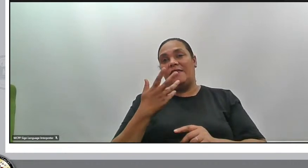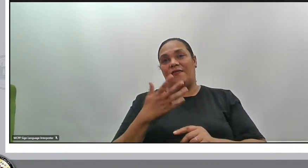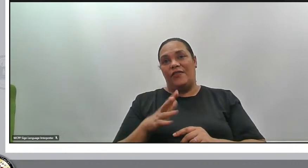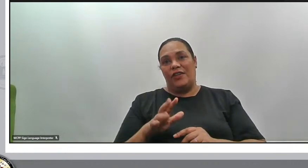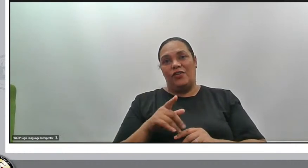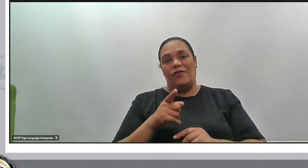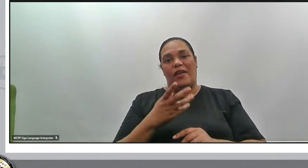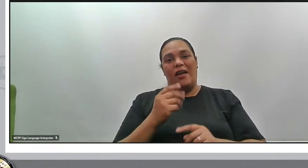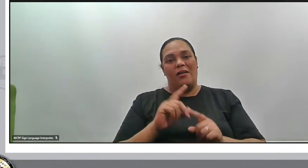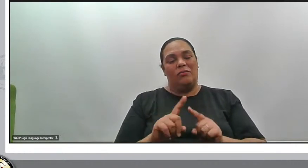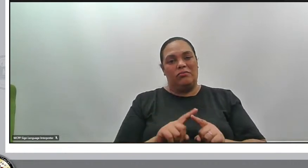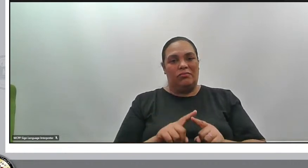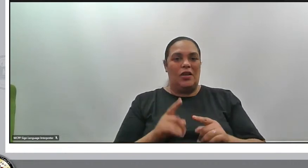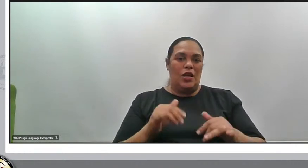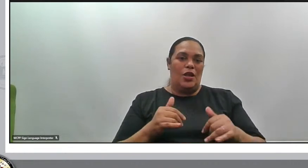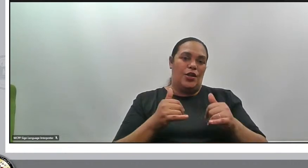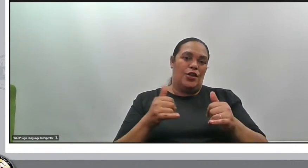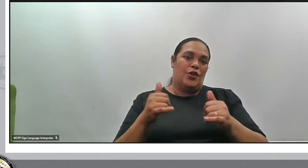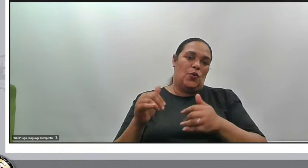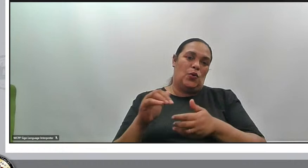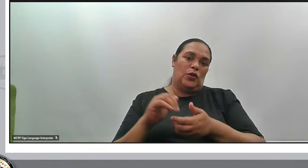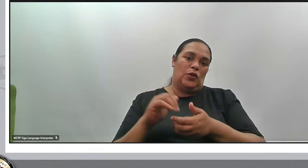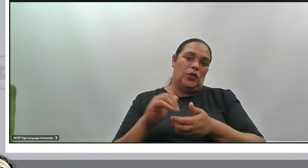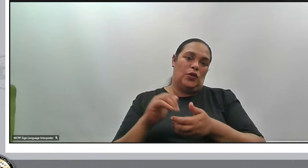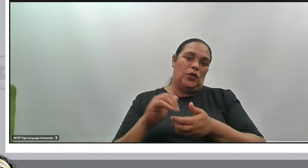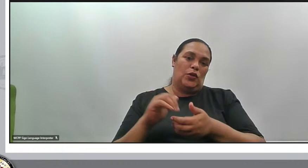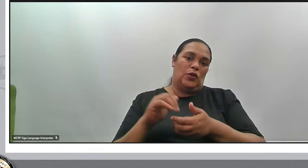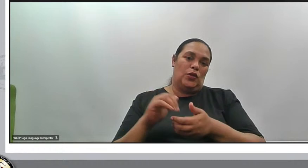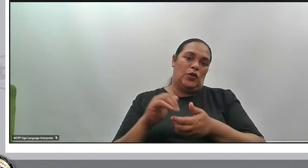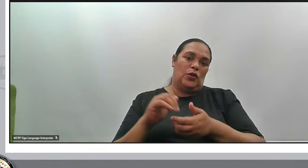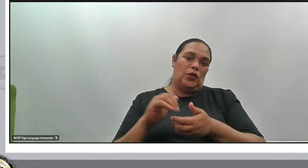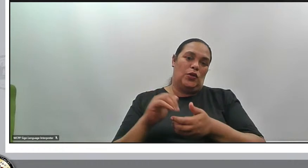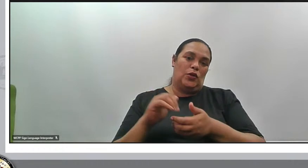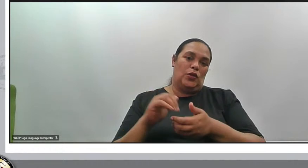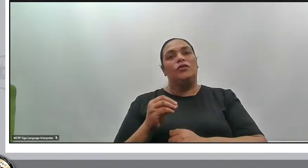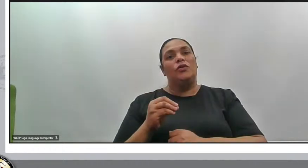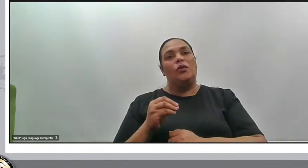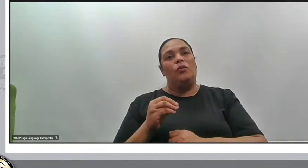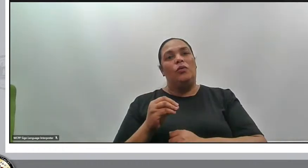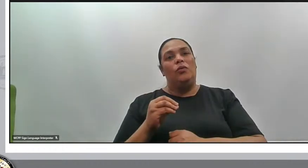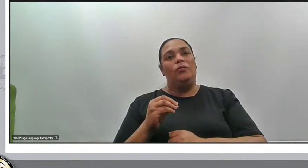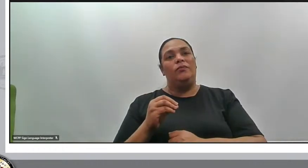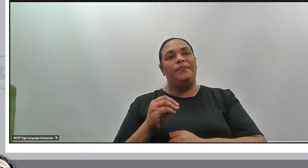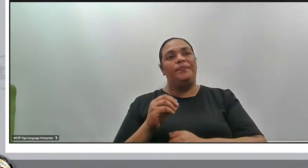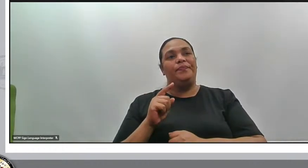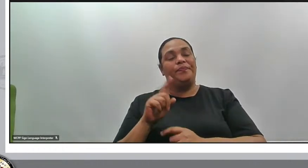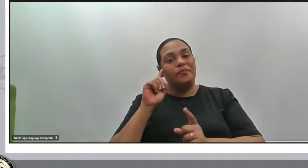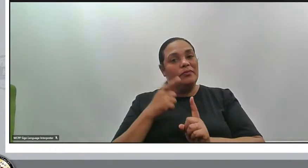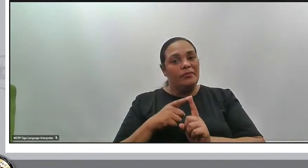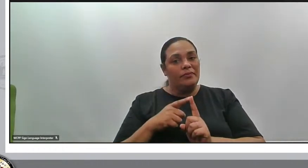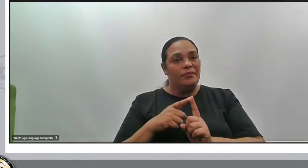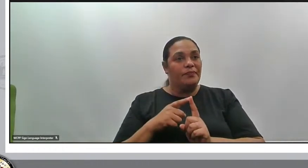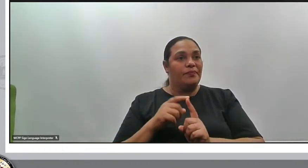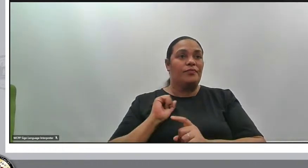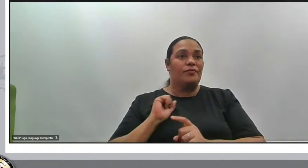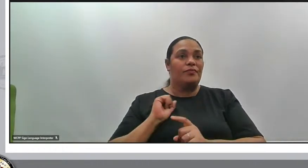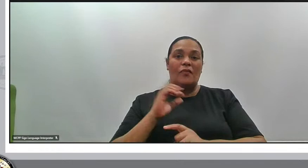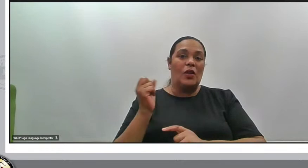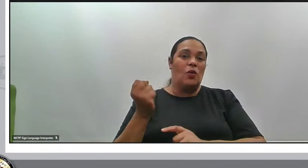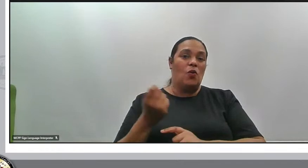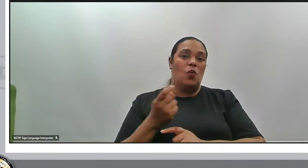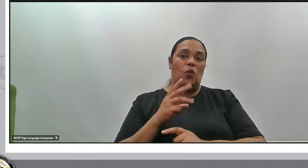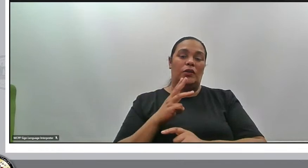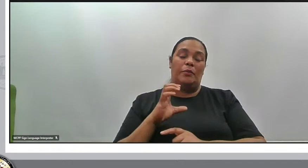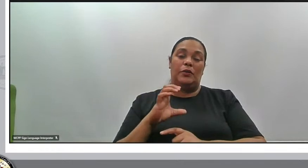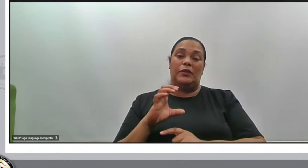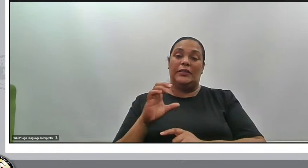are various rewards associated with it. So it is aimed at all employees of the